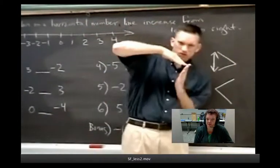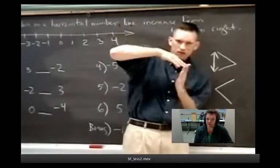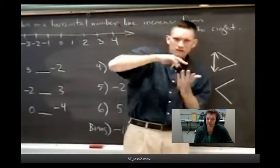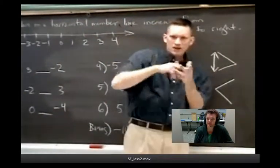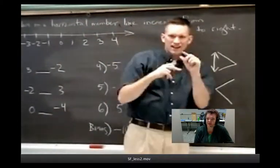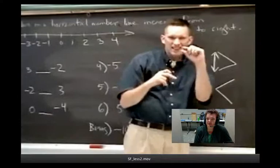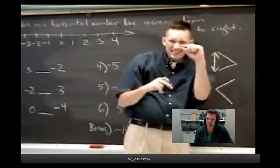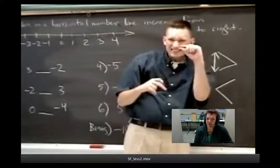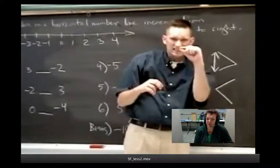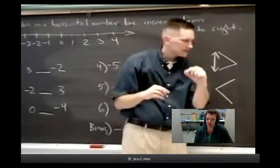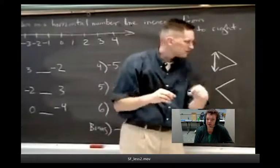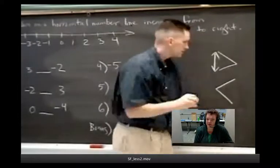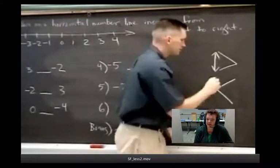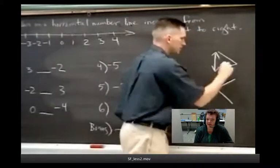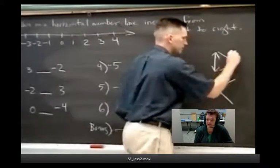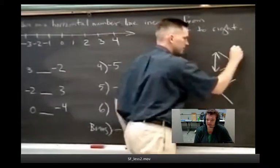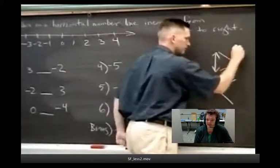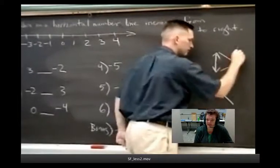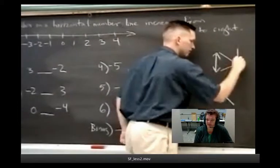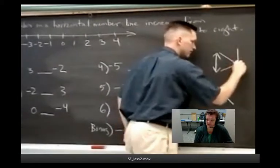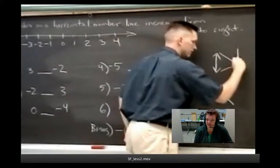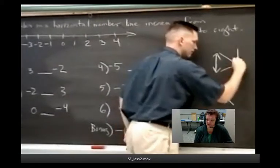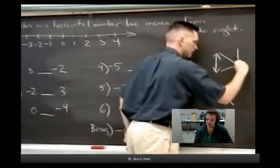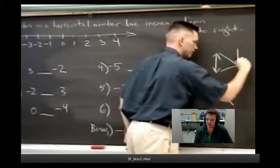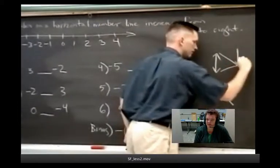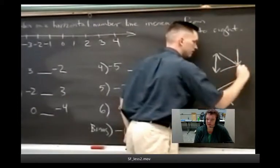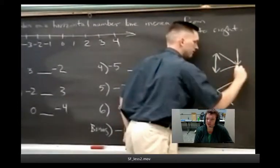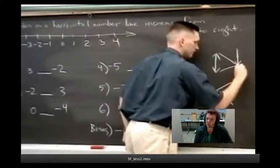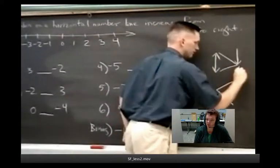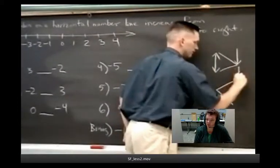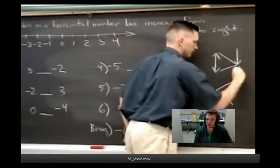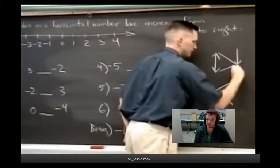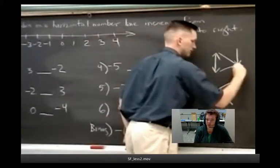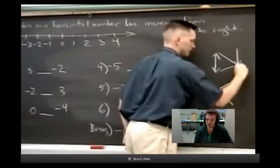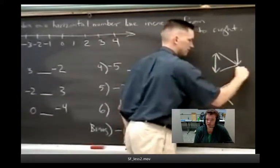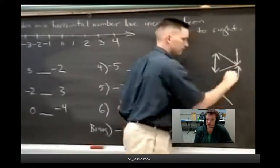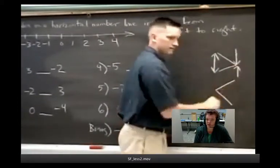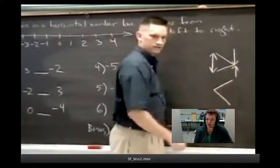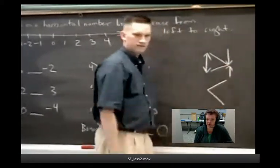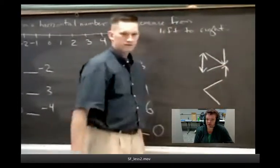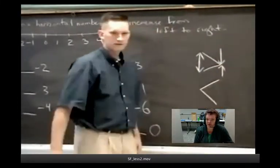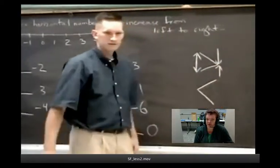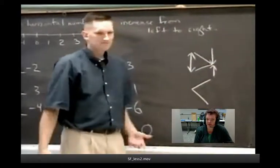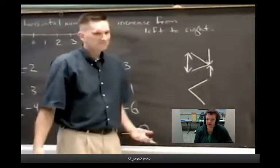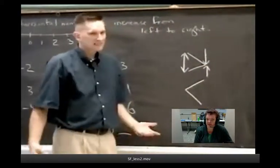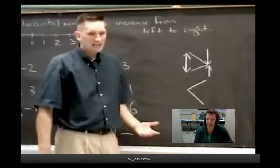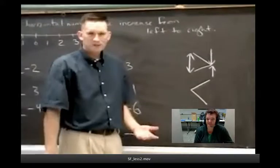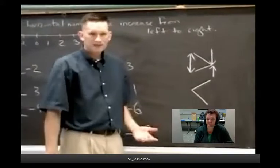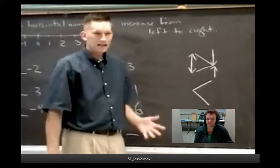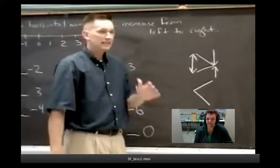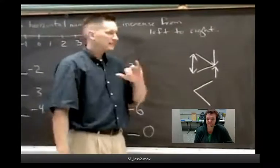is. This side where it's pointing down and it's close together, that's where the smaller number goes, the less than.